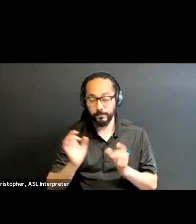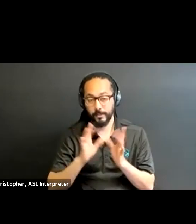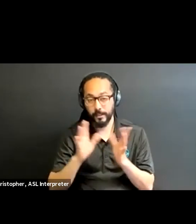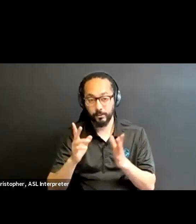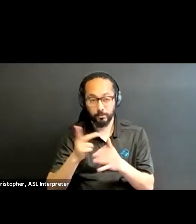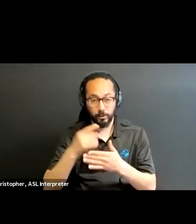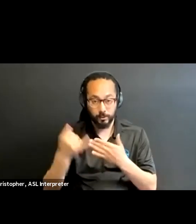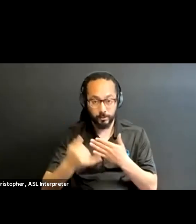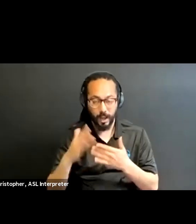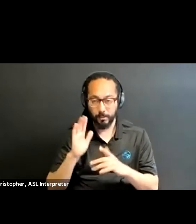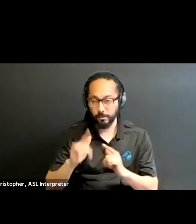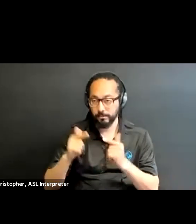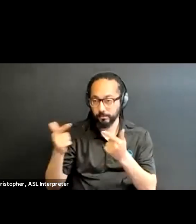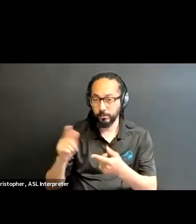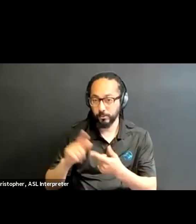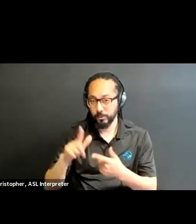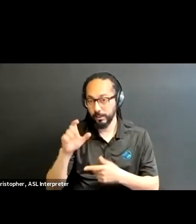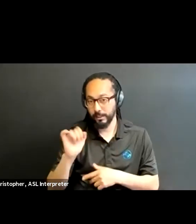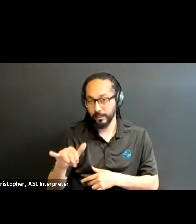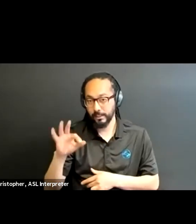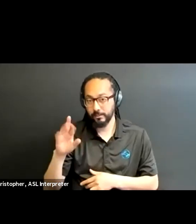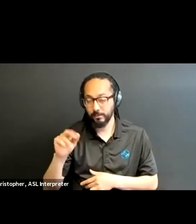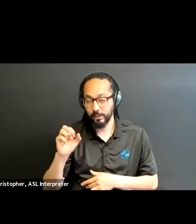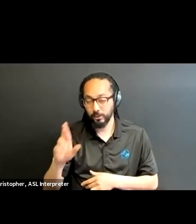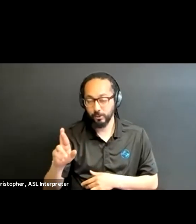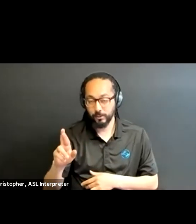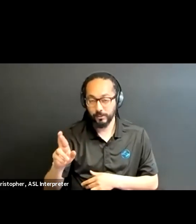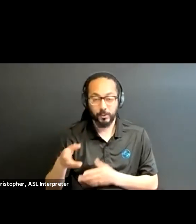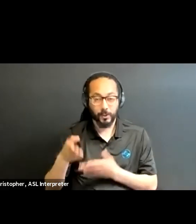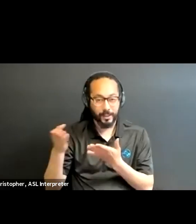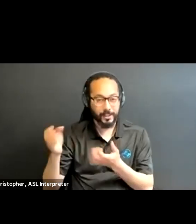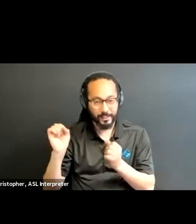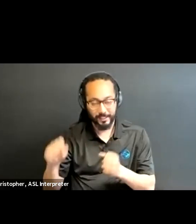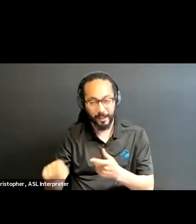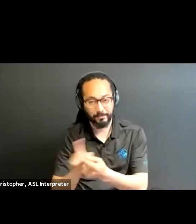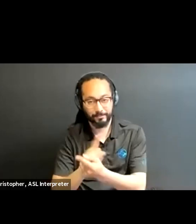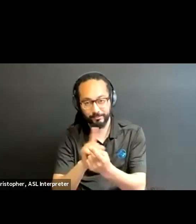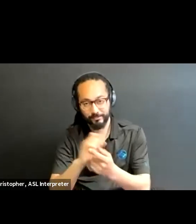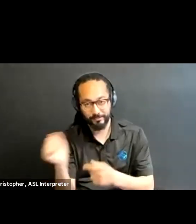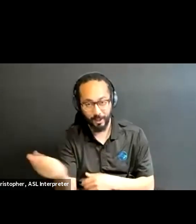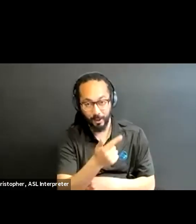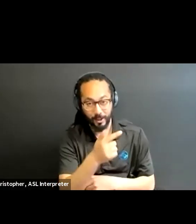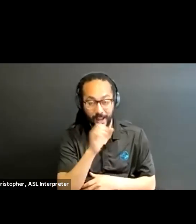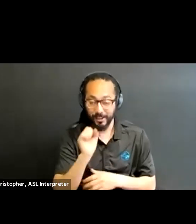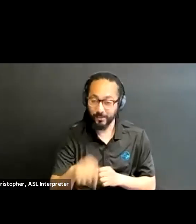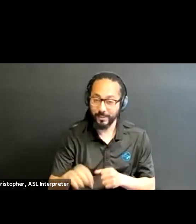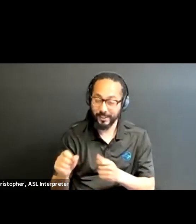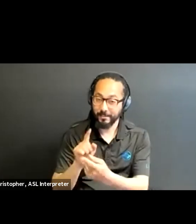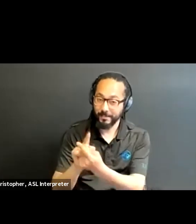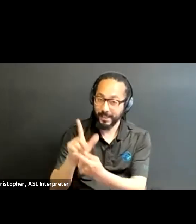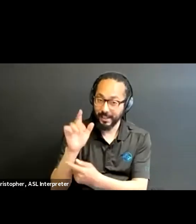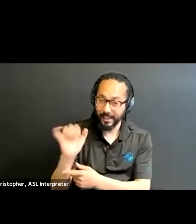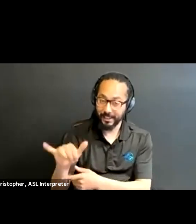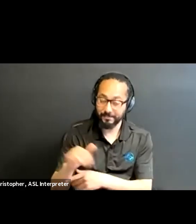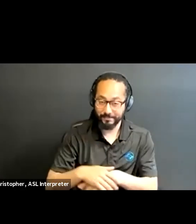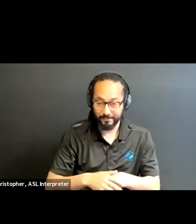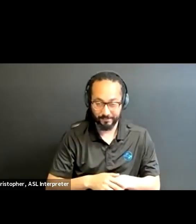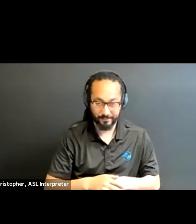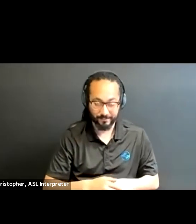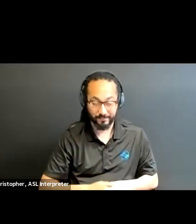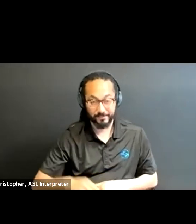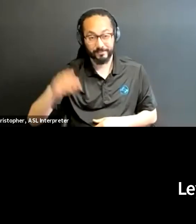Lee Fraser so that they can get to know all of you a little bit better and you can get to know them. Hi, so I'm